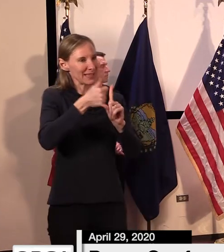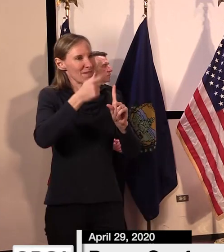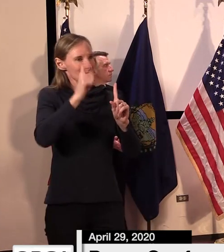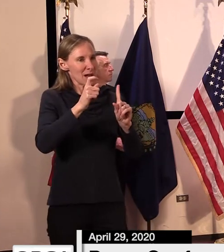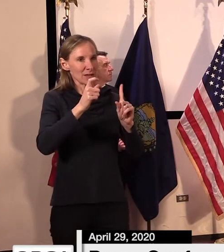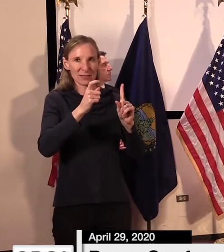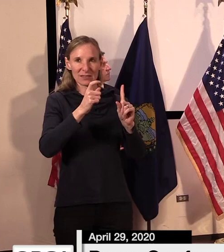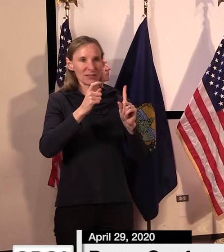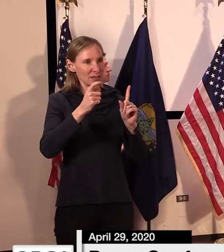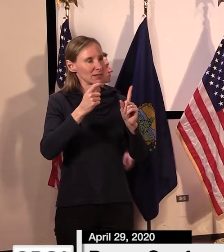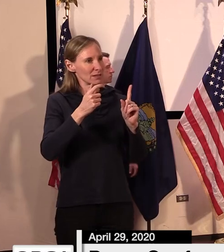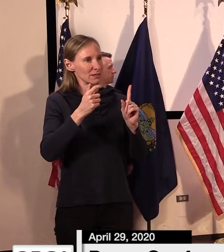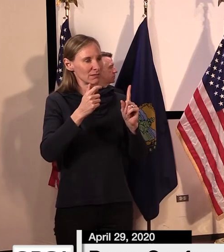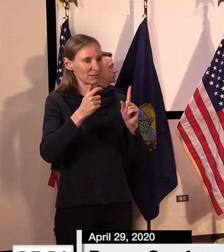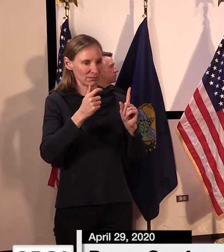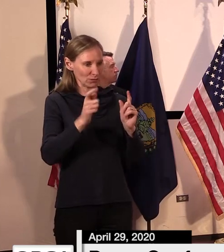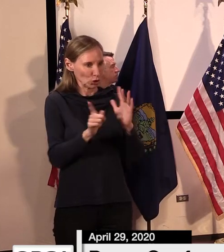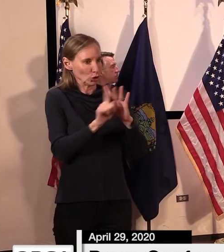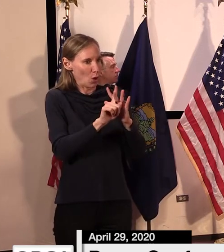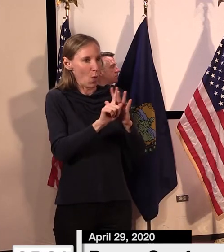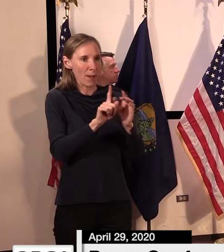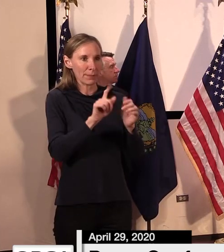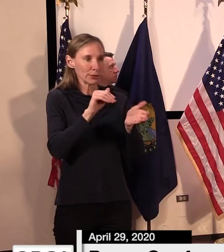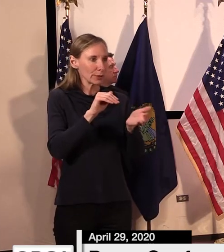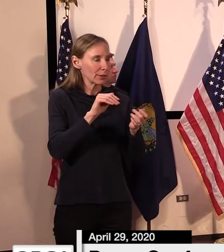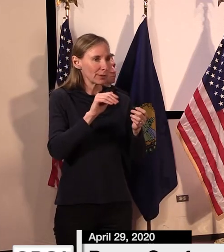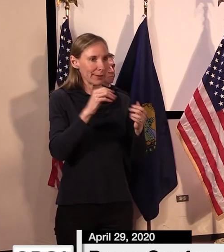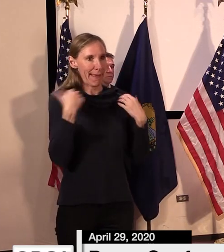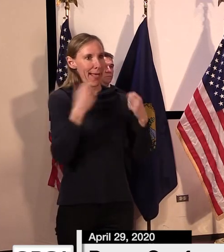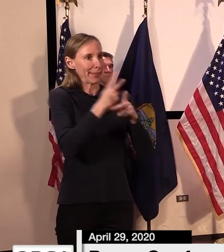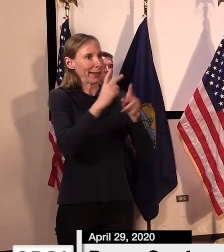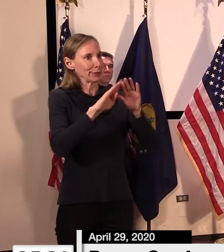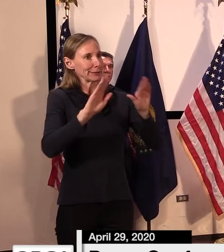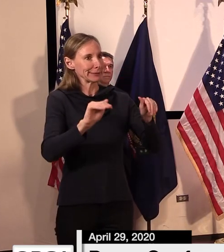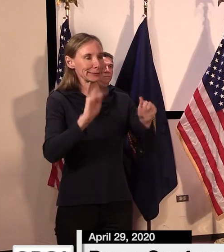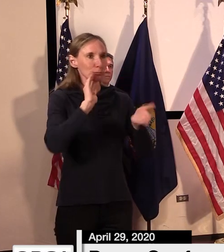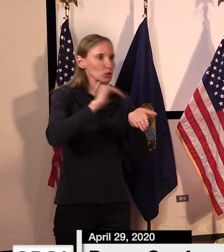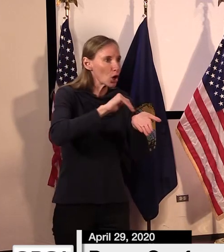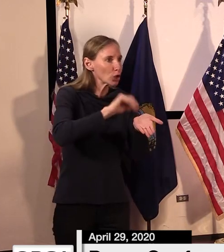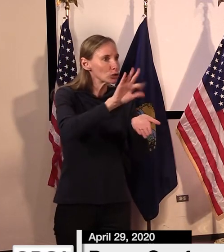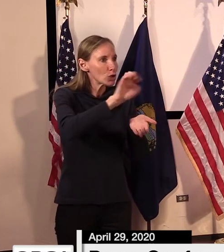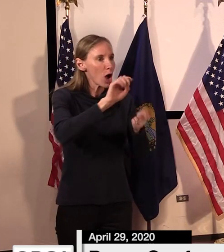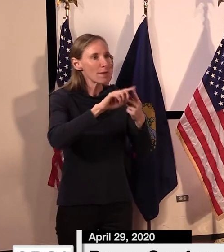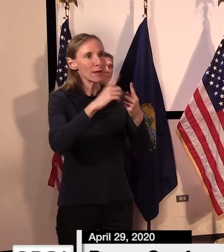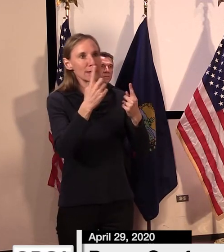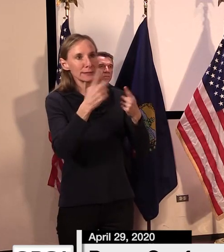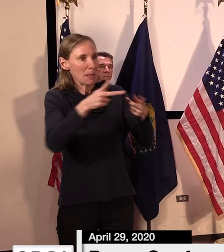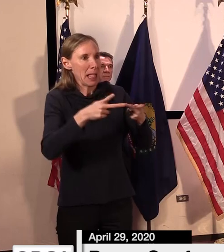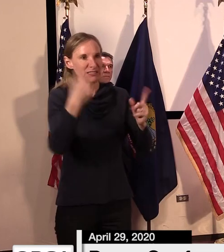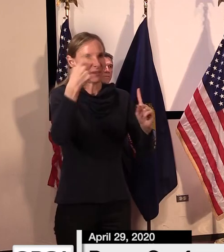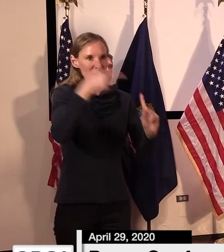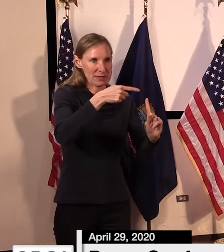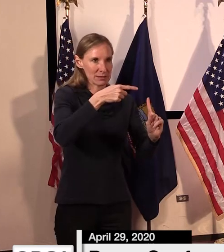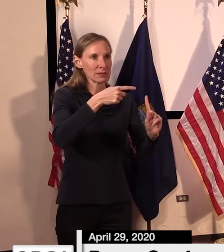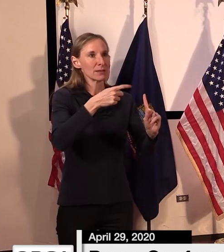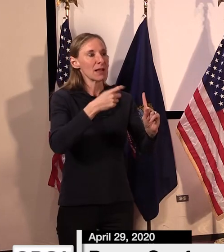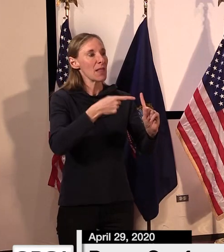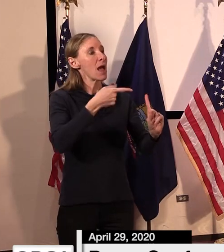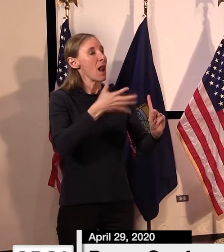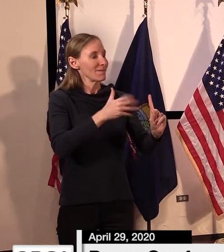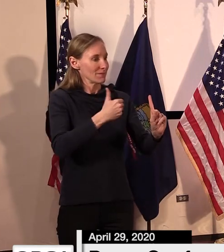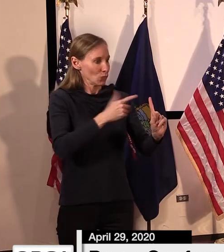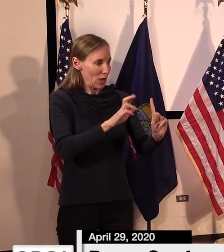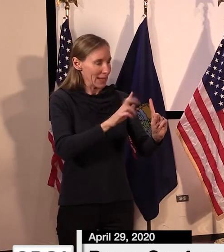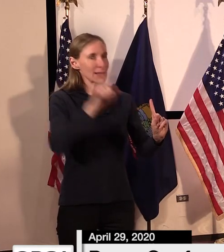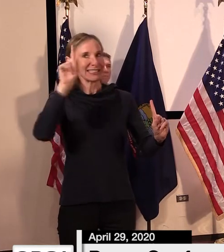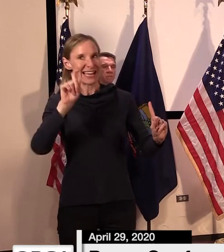system and have a test order provided. That order needs to include a location, and we certainly have locations throughout the